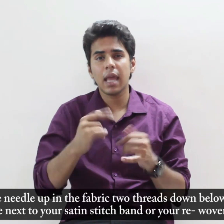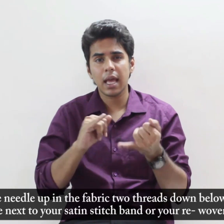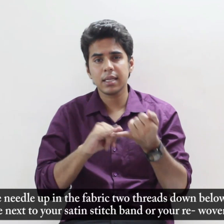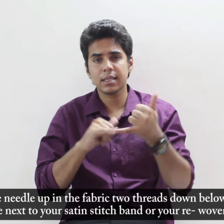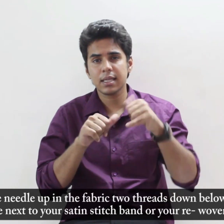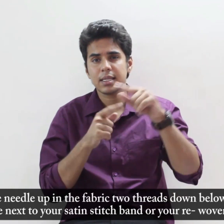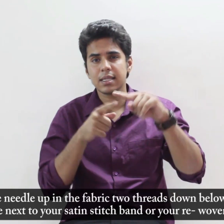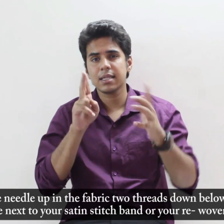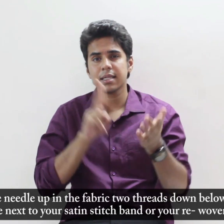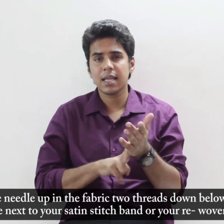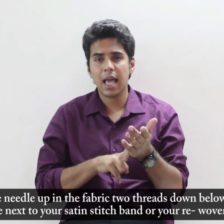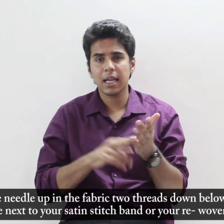edge.